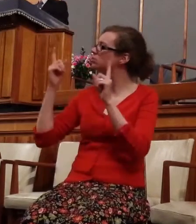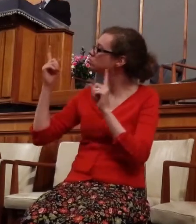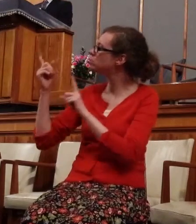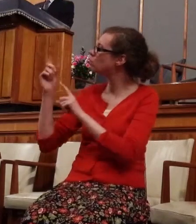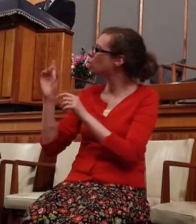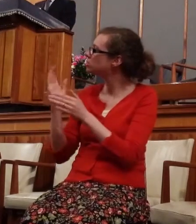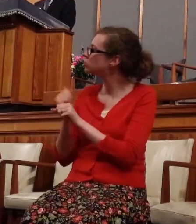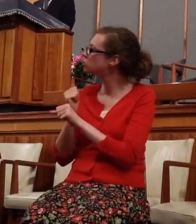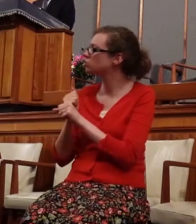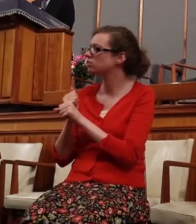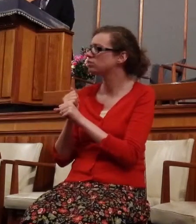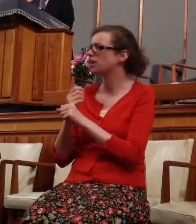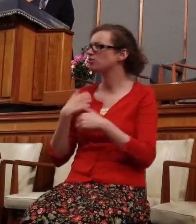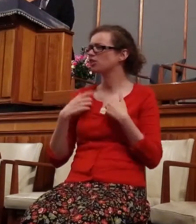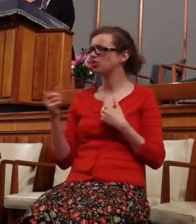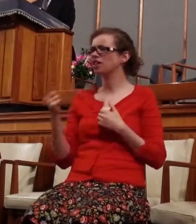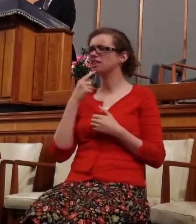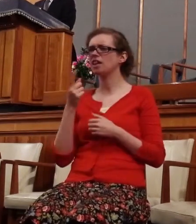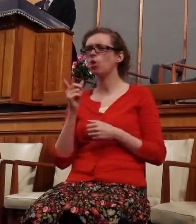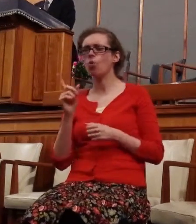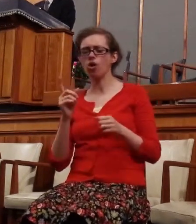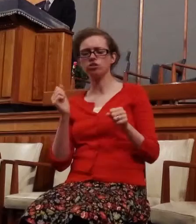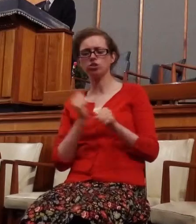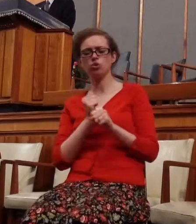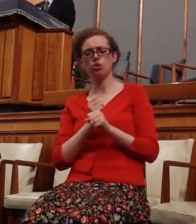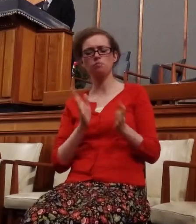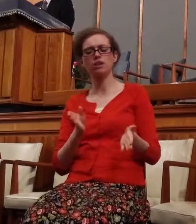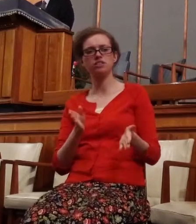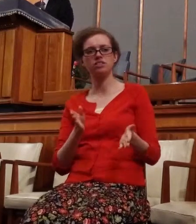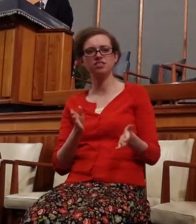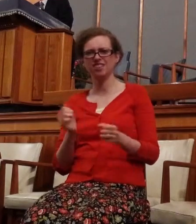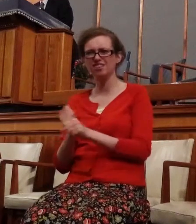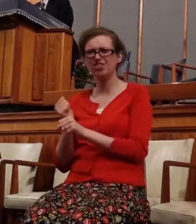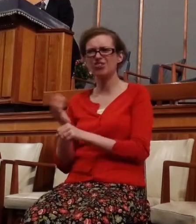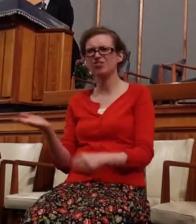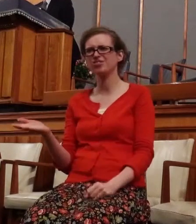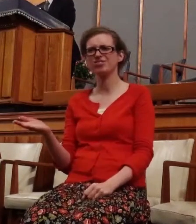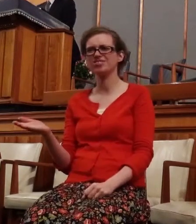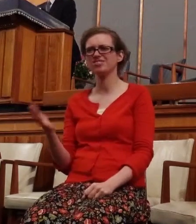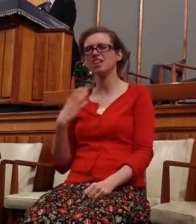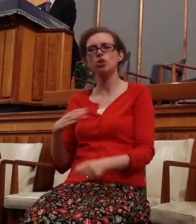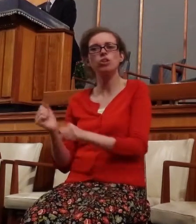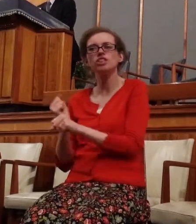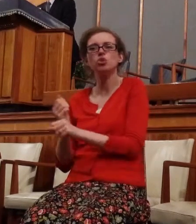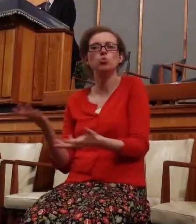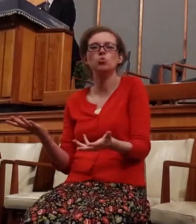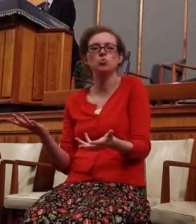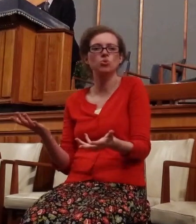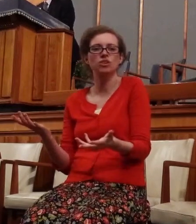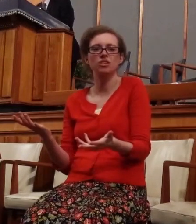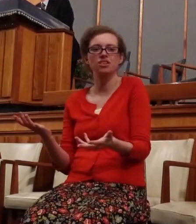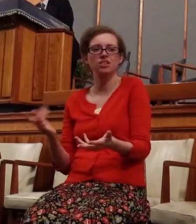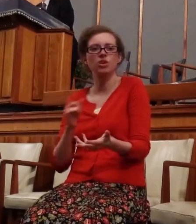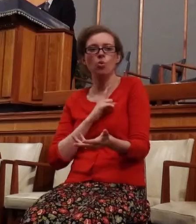No, there is nothing to do. Salvation is not about doing. Salvation is about